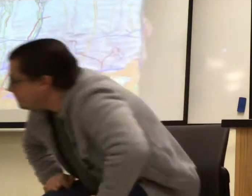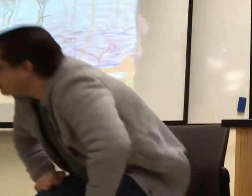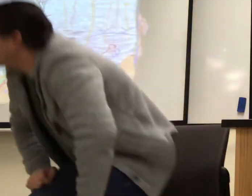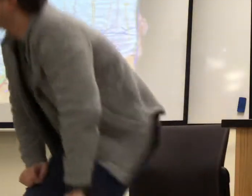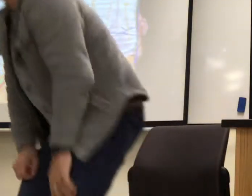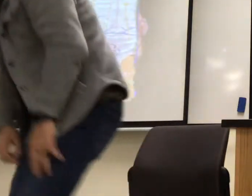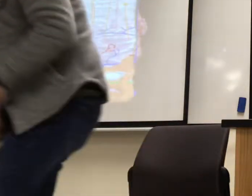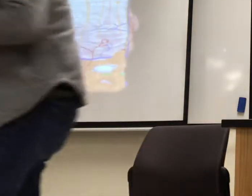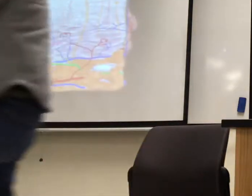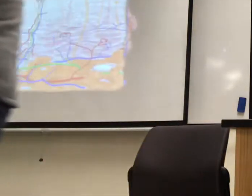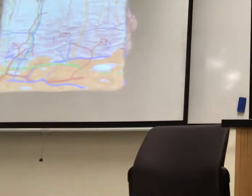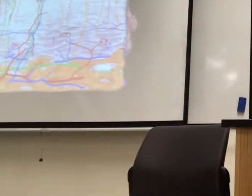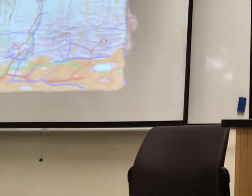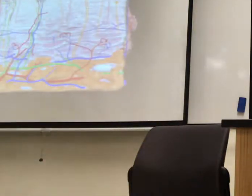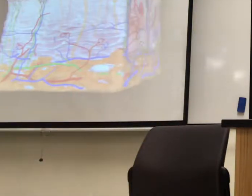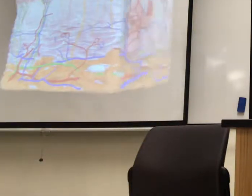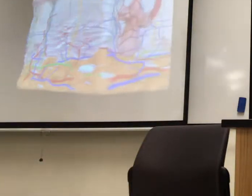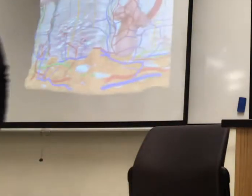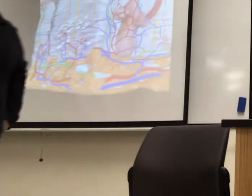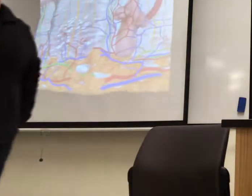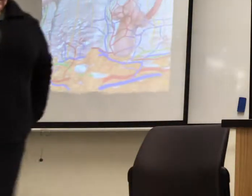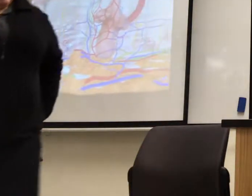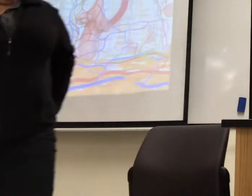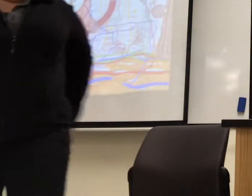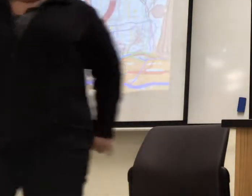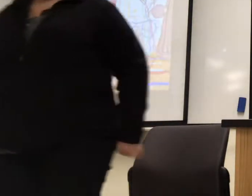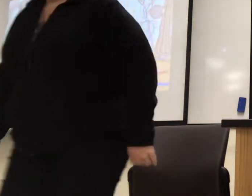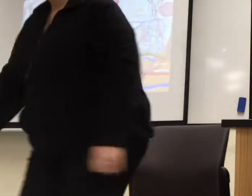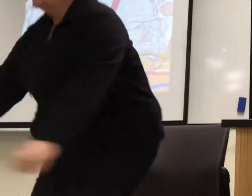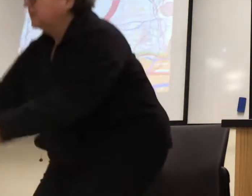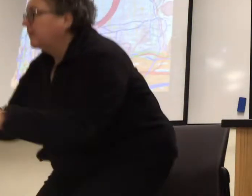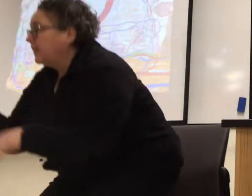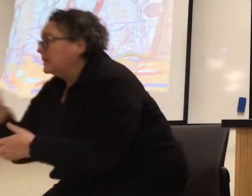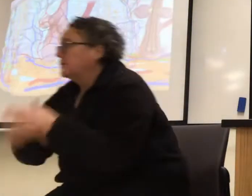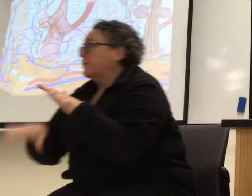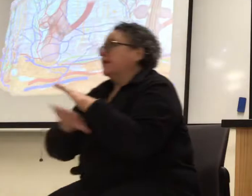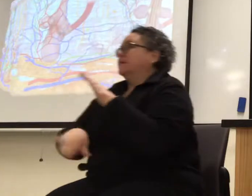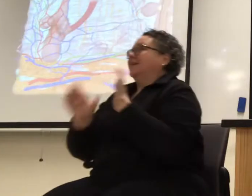So that's the basic organization, but let's draw the other things that we see.